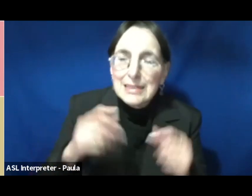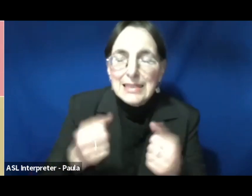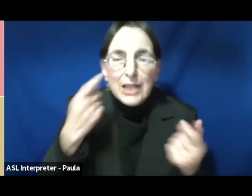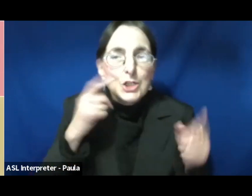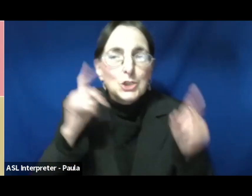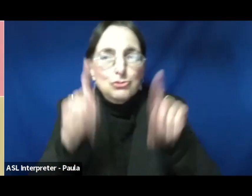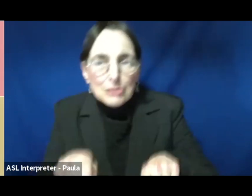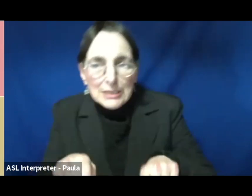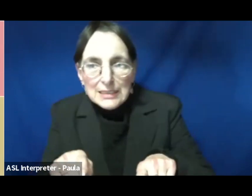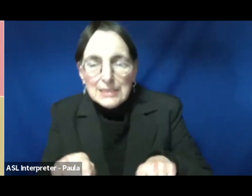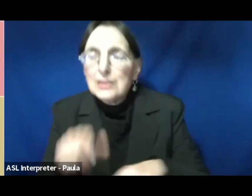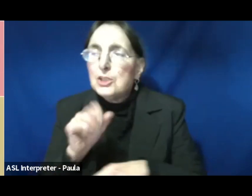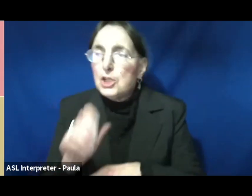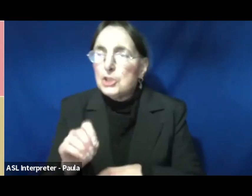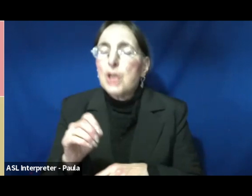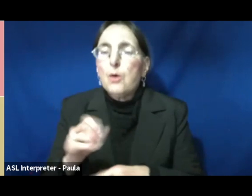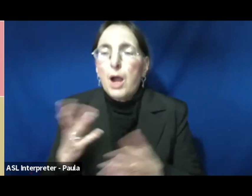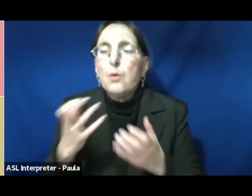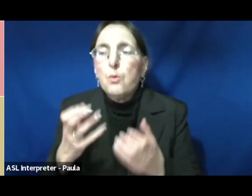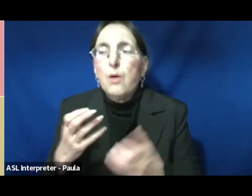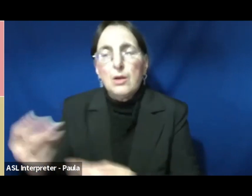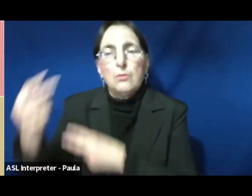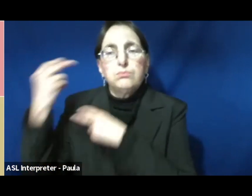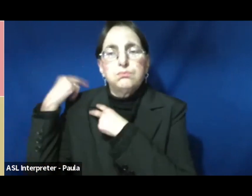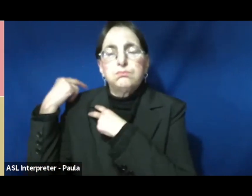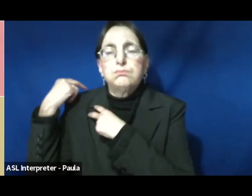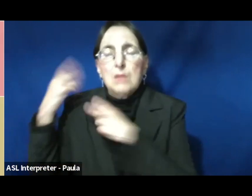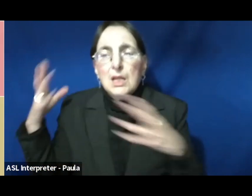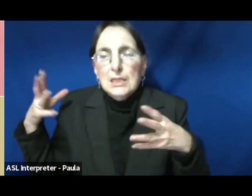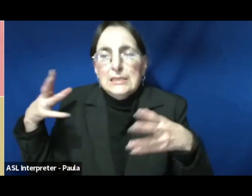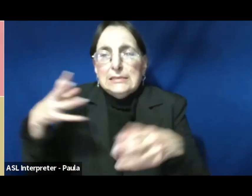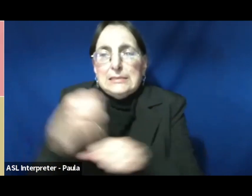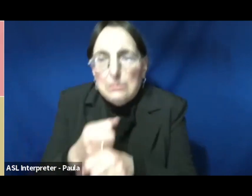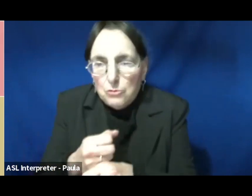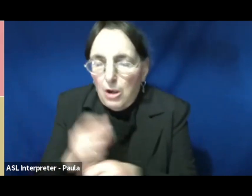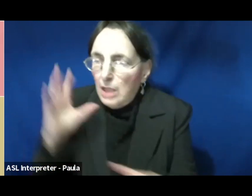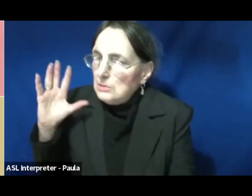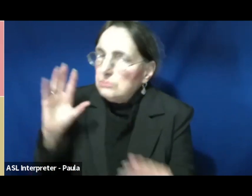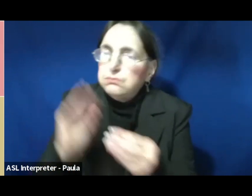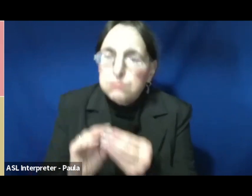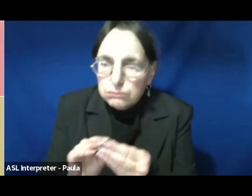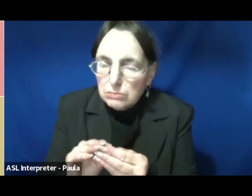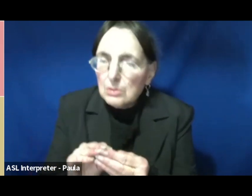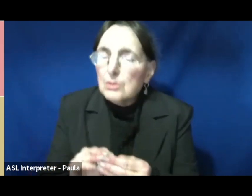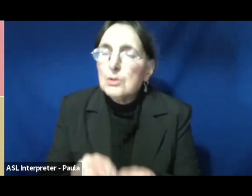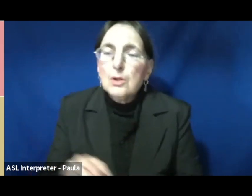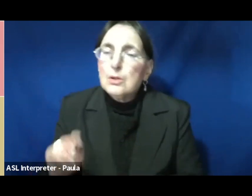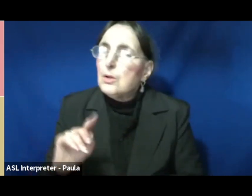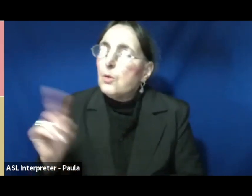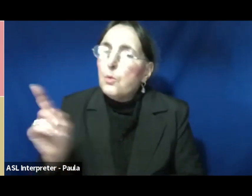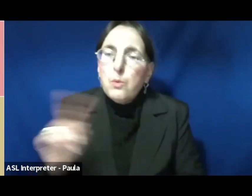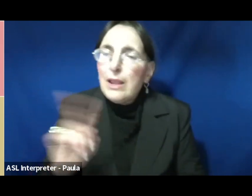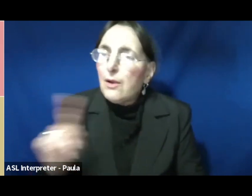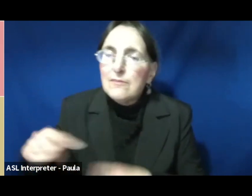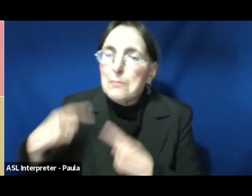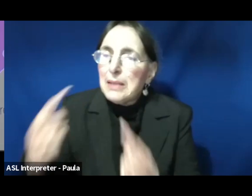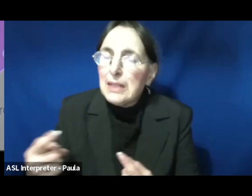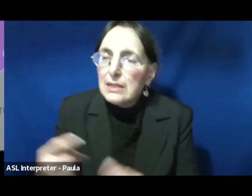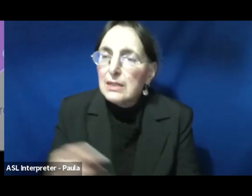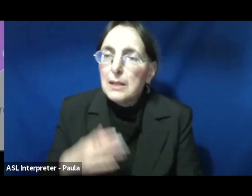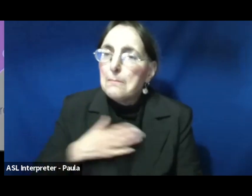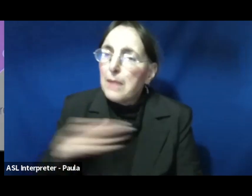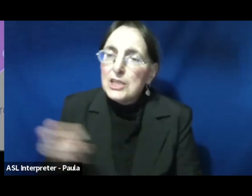I've been and the journey I've taken. So really, what is informing my pedagogy now are these things around me.